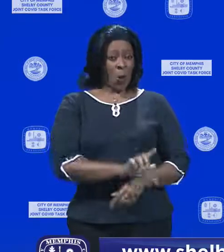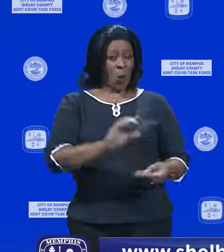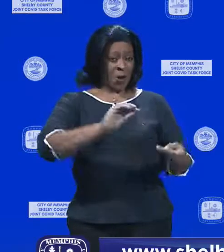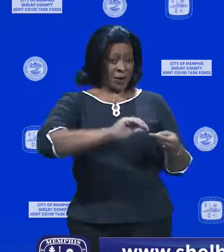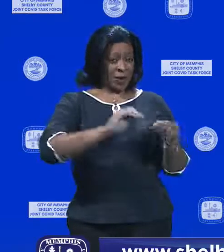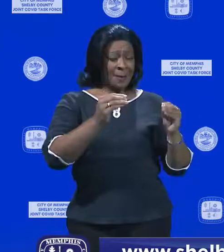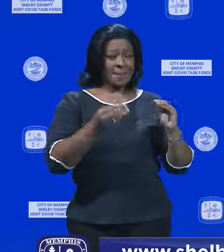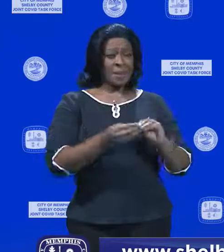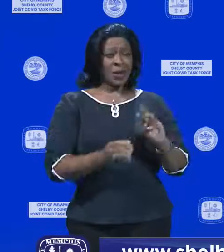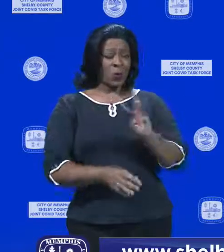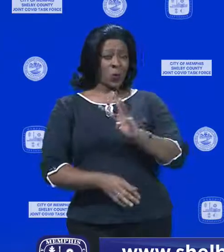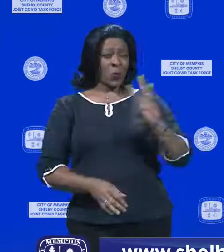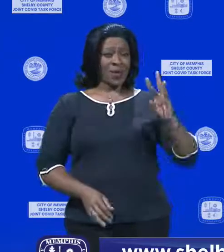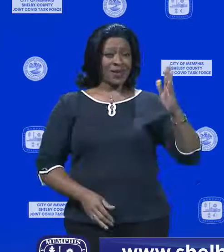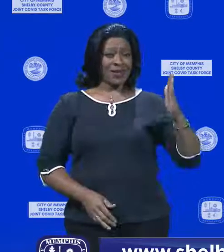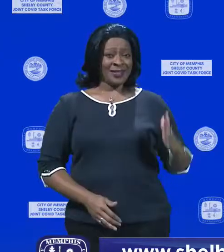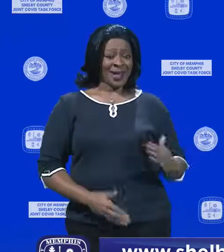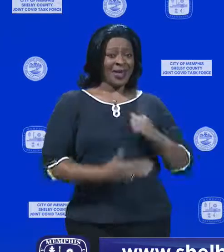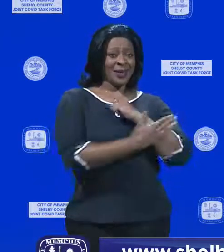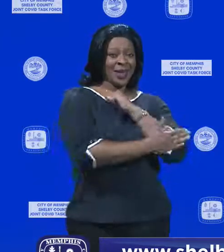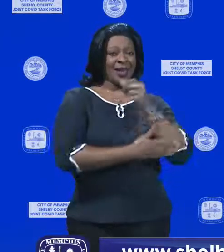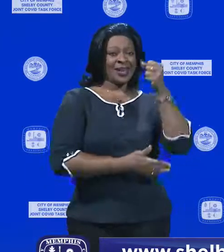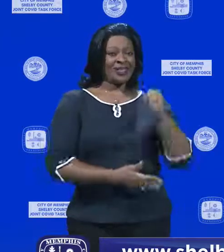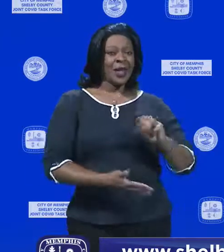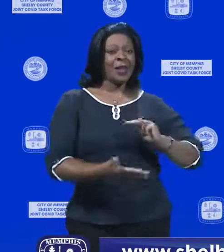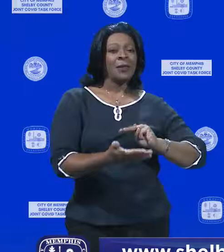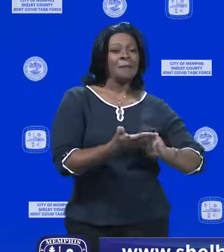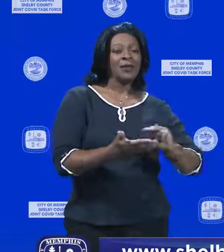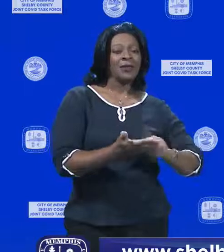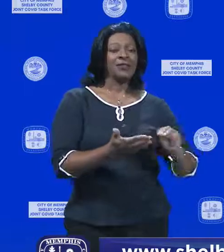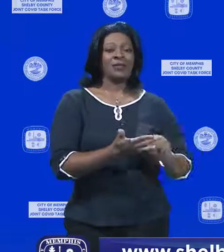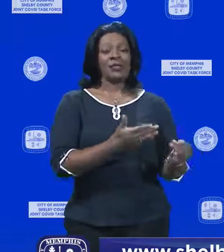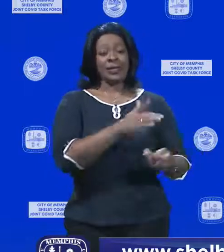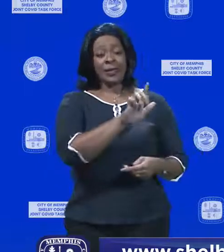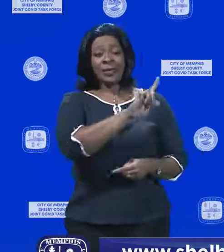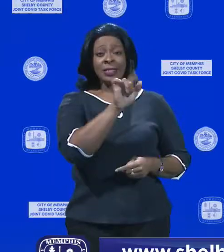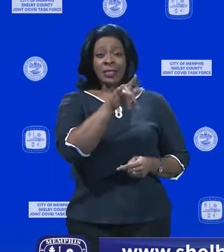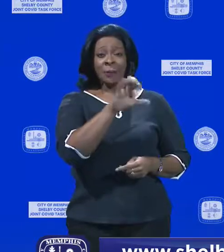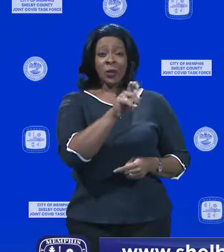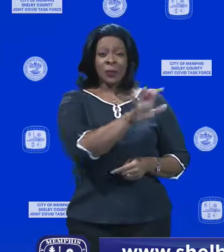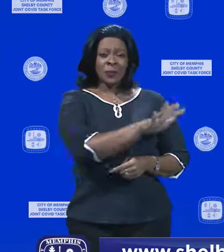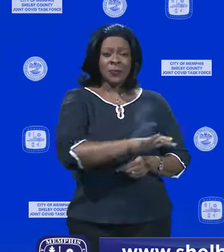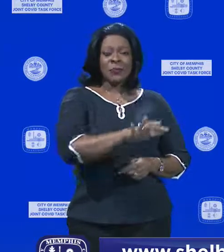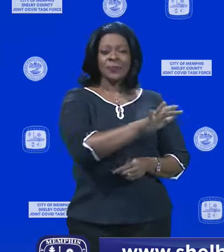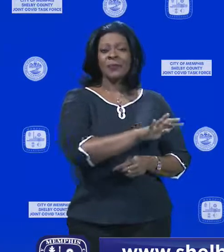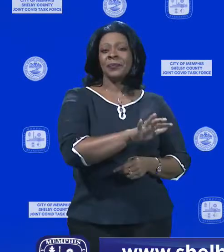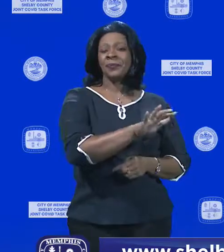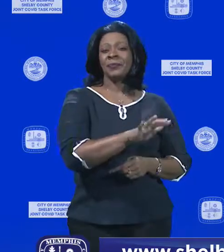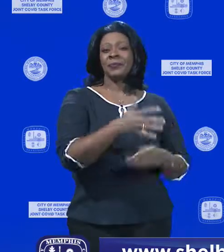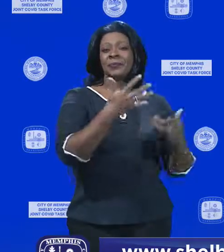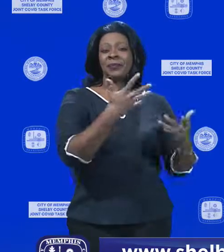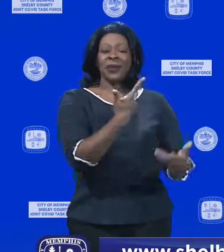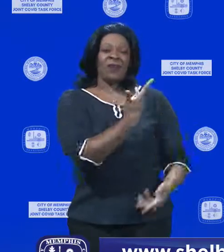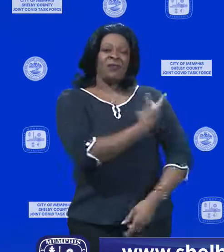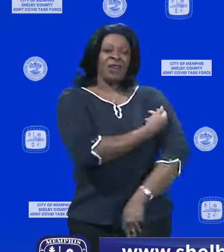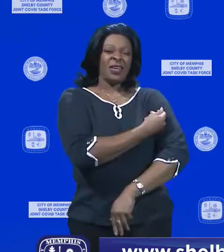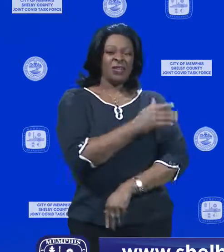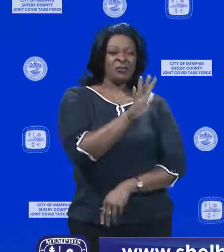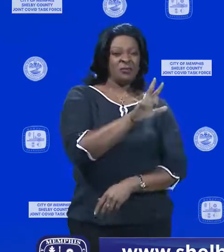over in the western side of the county in South Memphis, we have some zip codes that have been vaccinated at a rate of